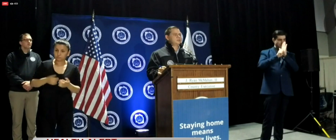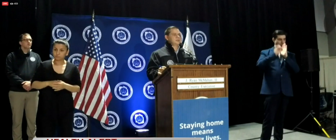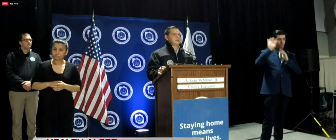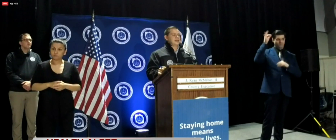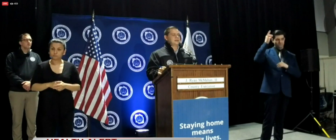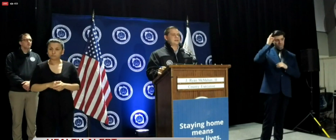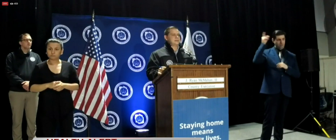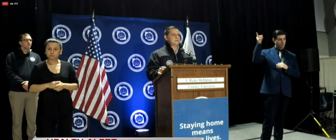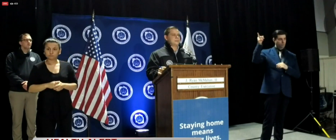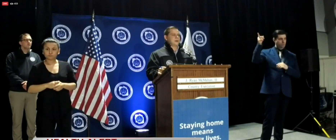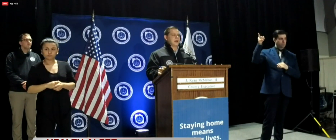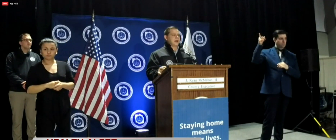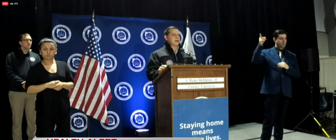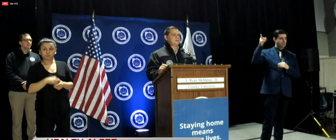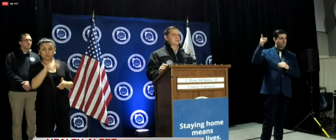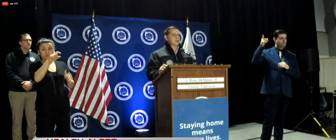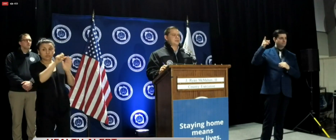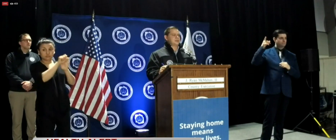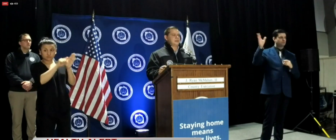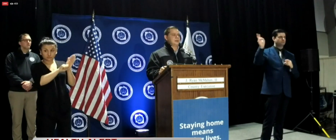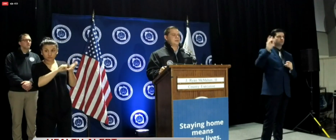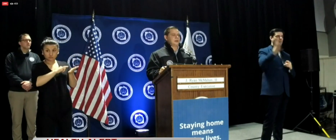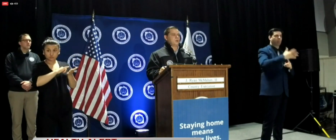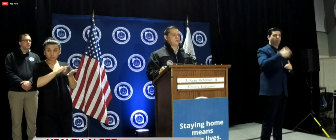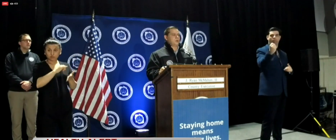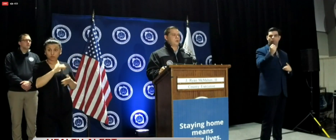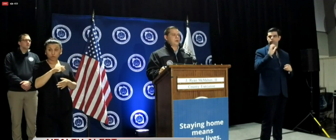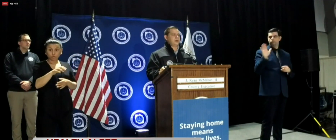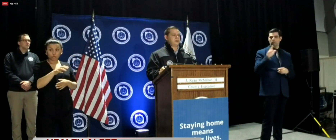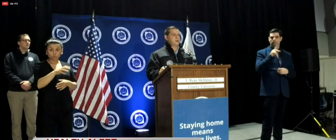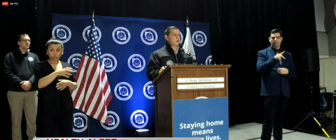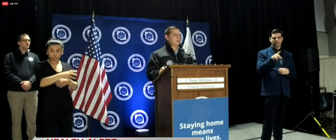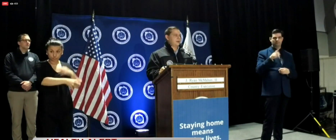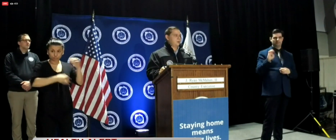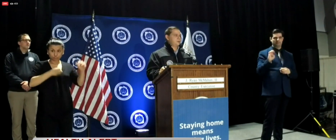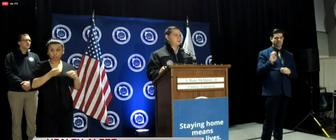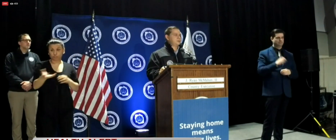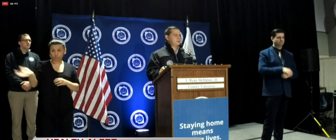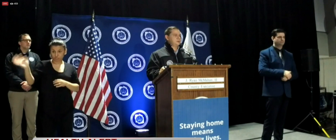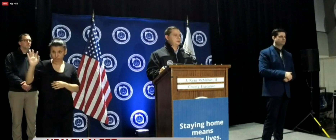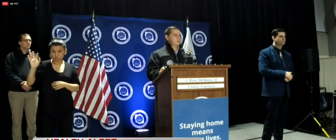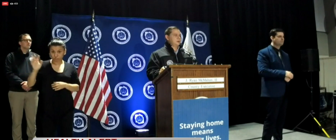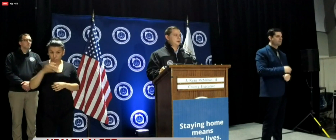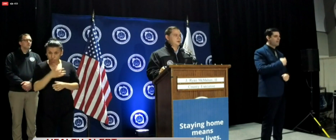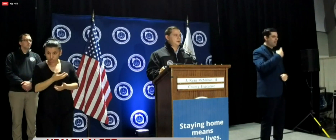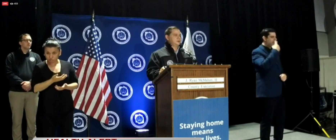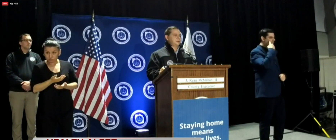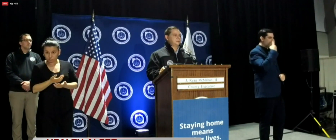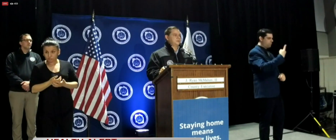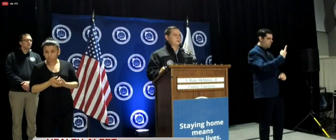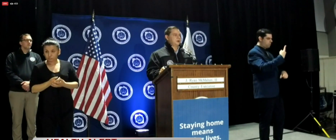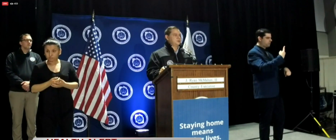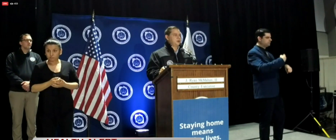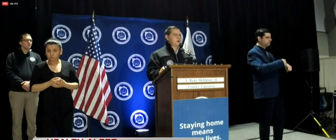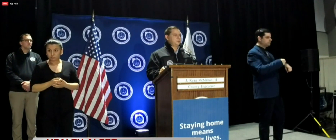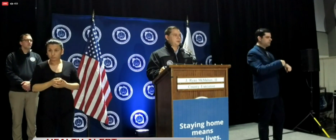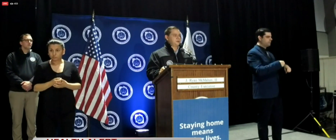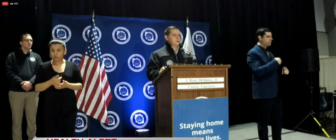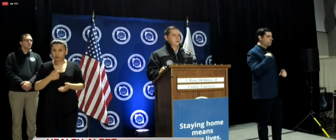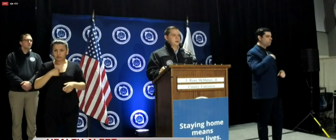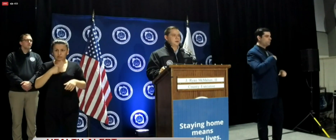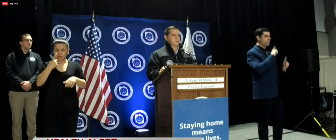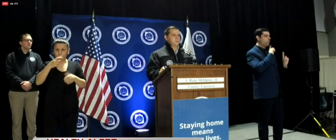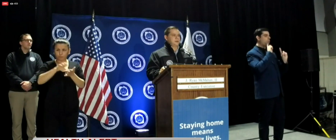any of your... I'd have to check, Tim. I think at one point we had an order that was intercepted for a larger